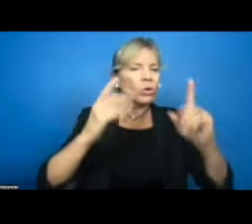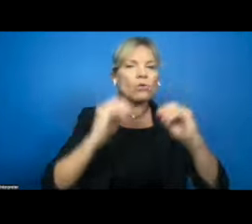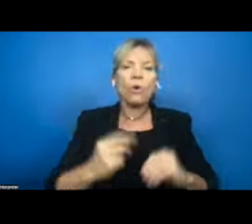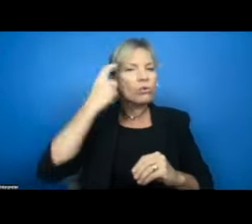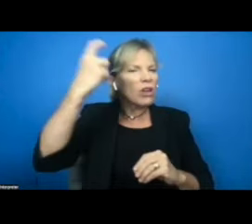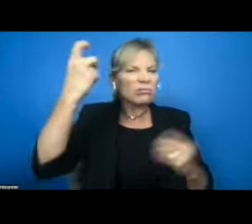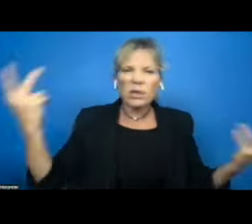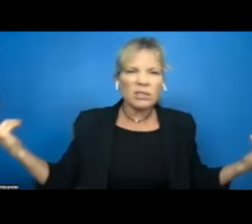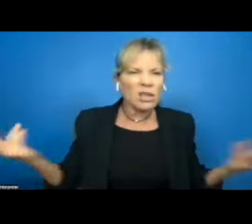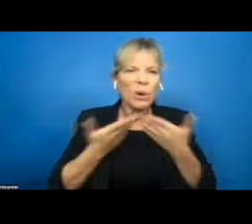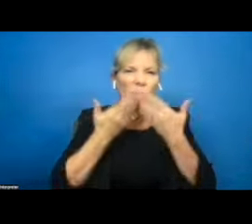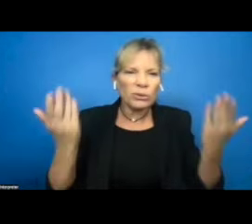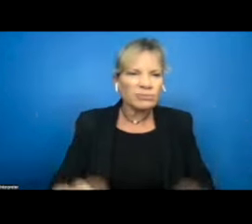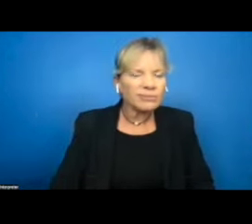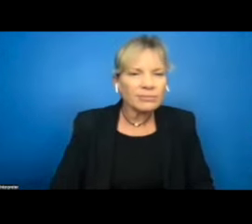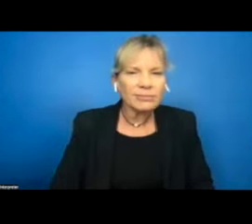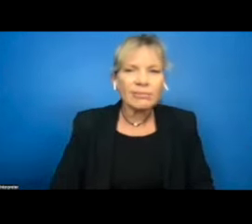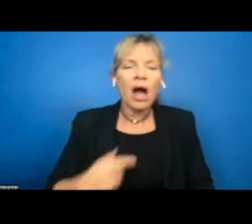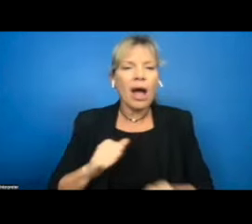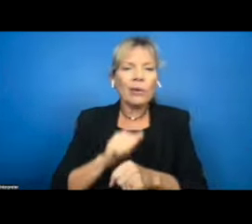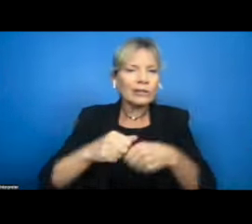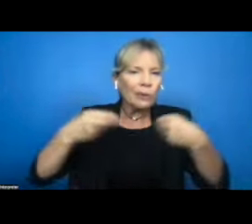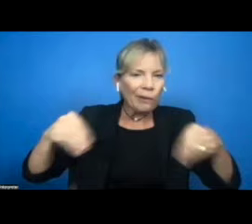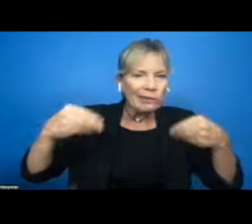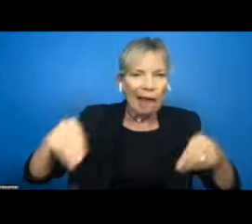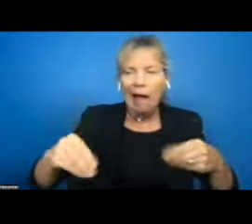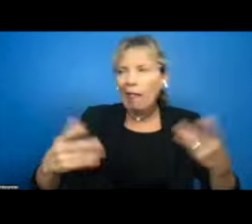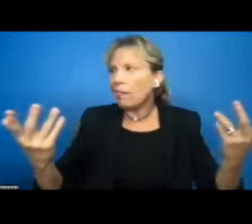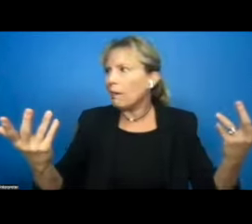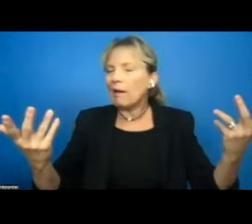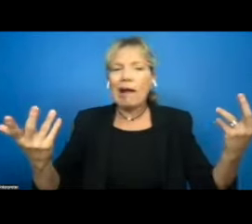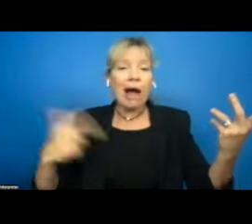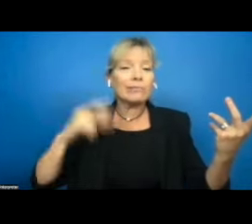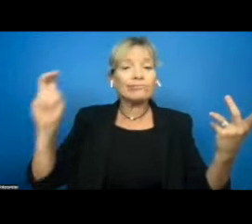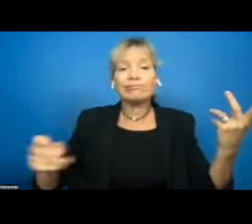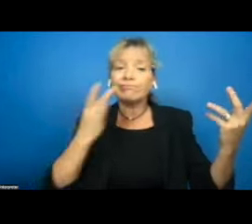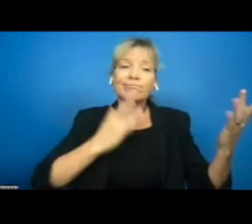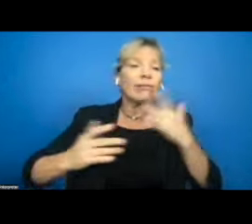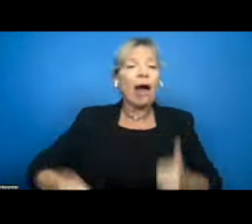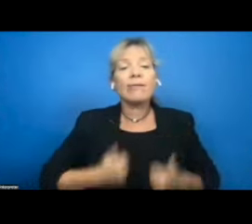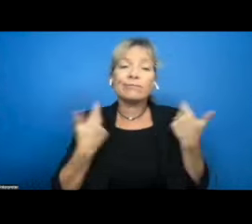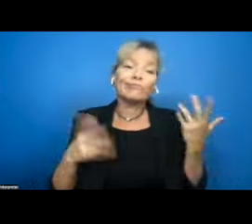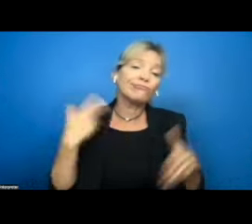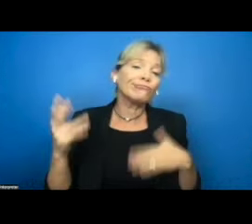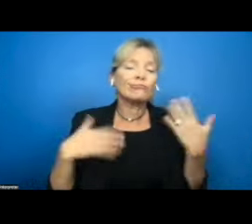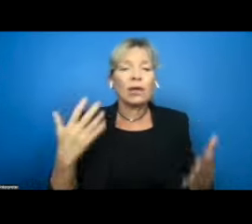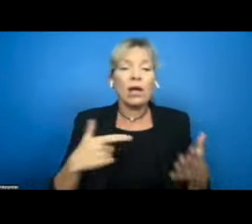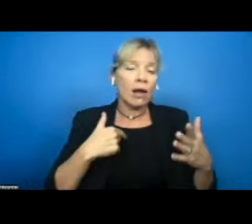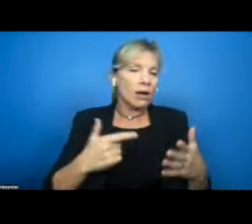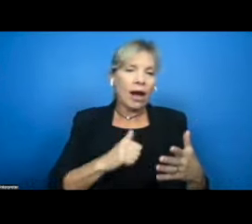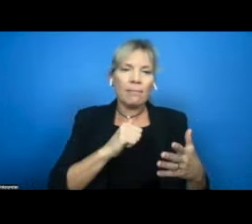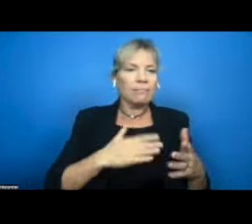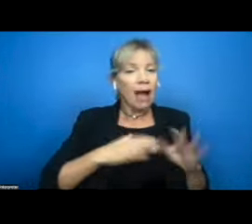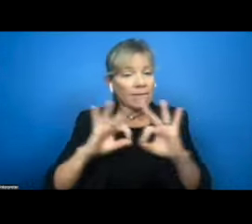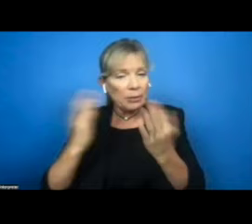aspirations. I worked in retail and I just kind of floated through life. I was never encouraged by my